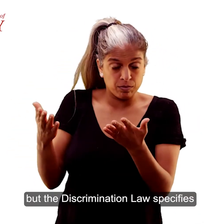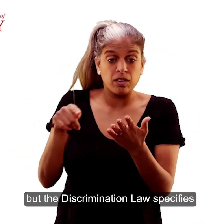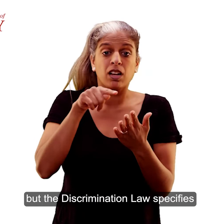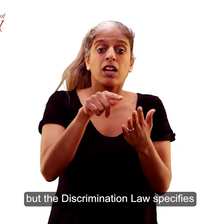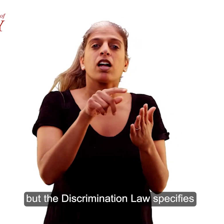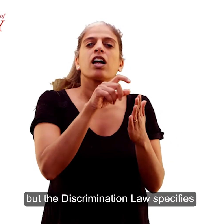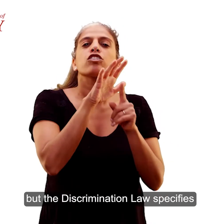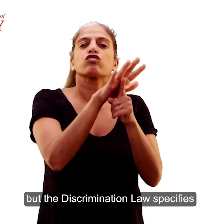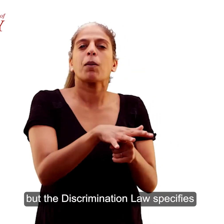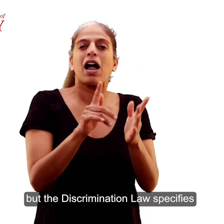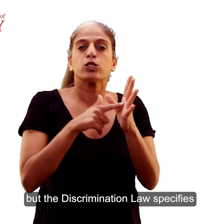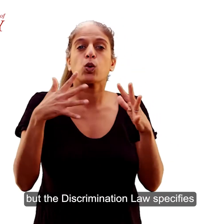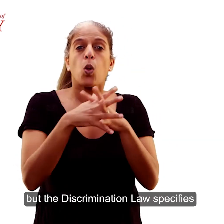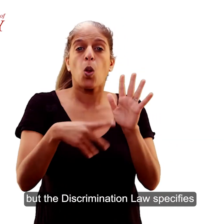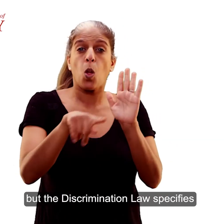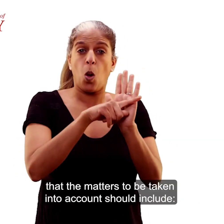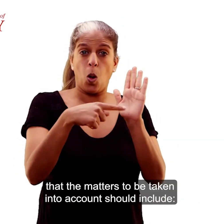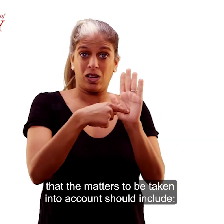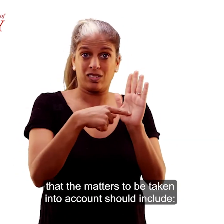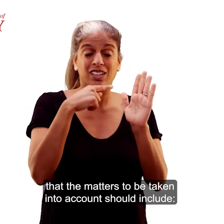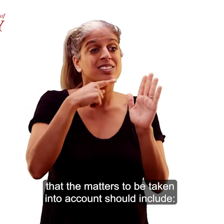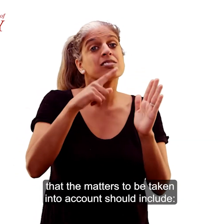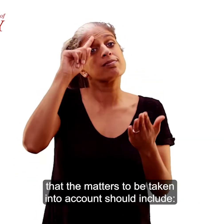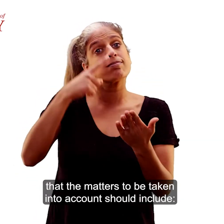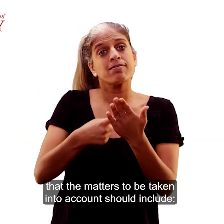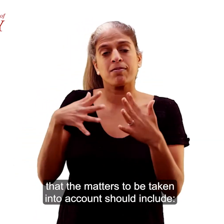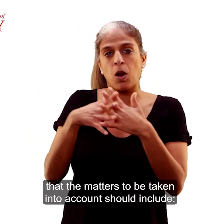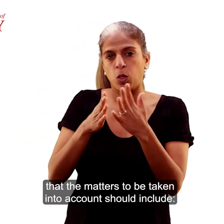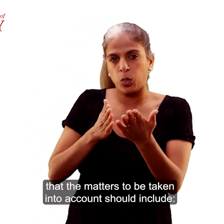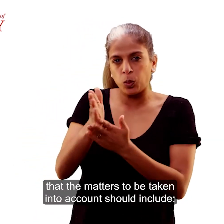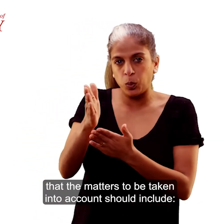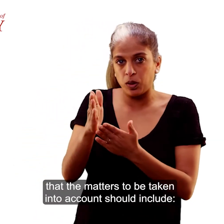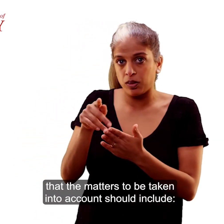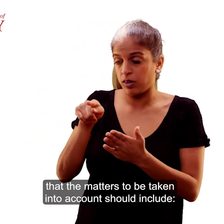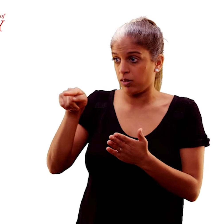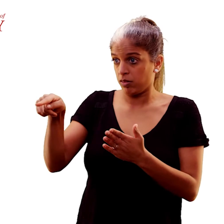the discrimination law specifies that the matters to be taken into account should include